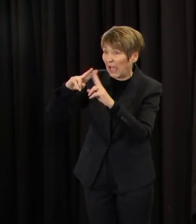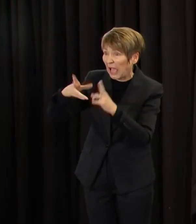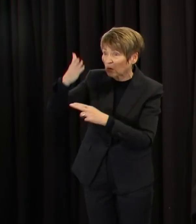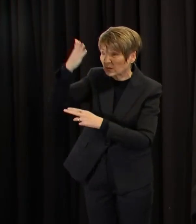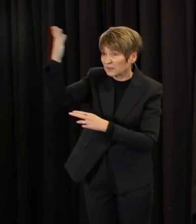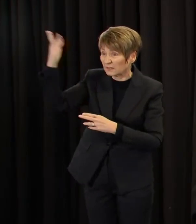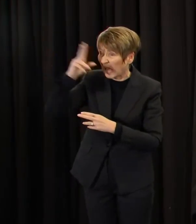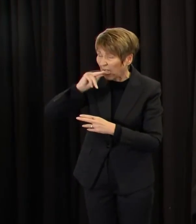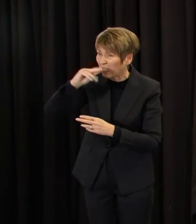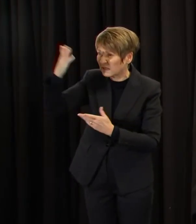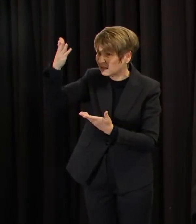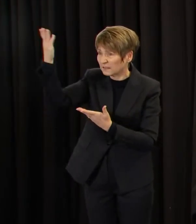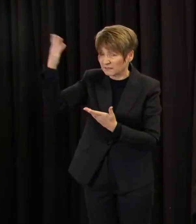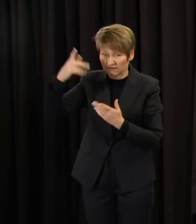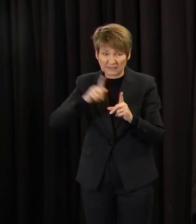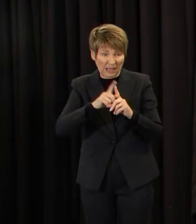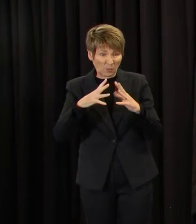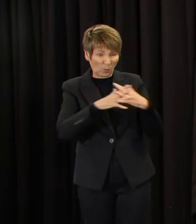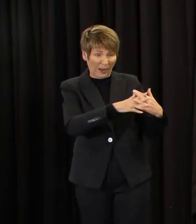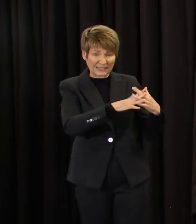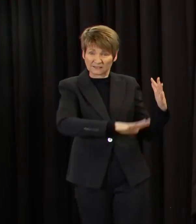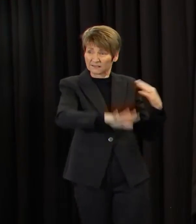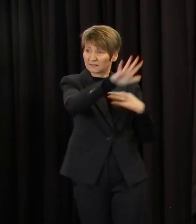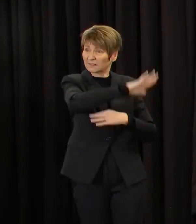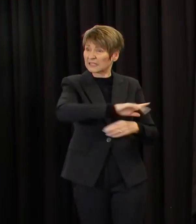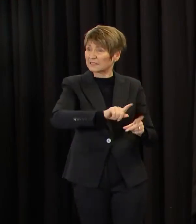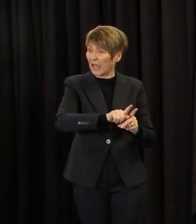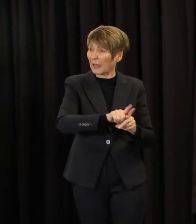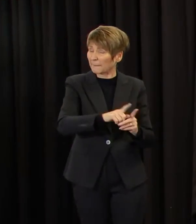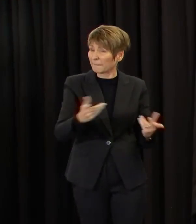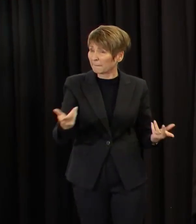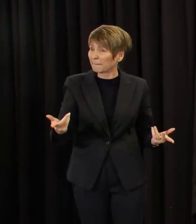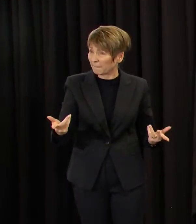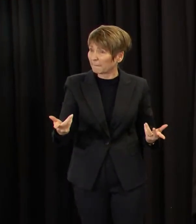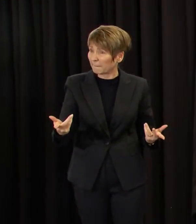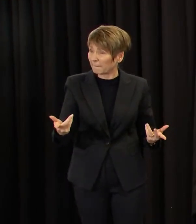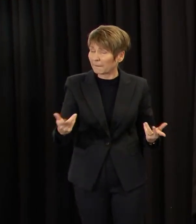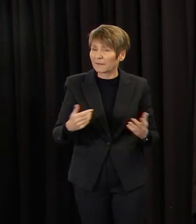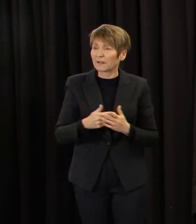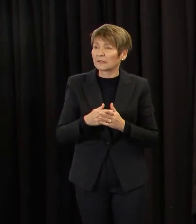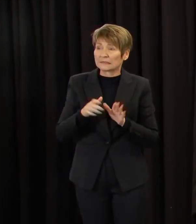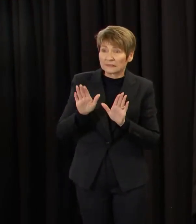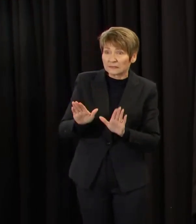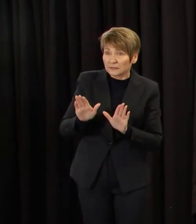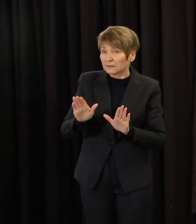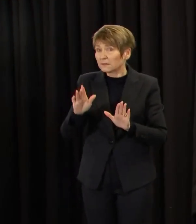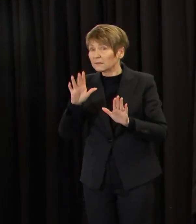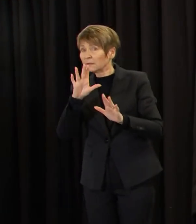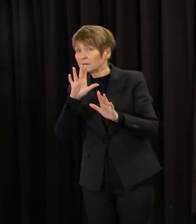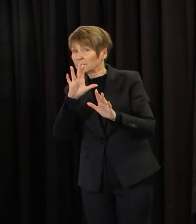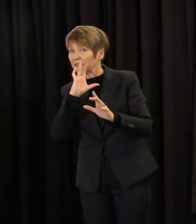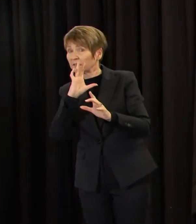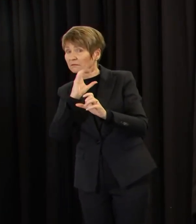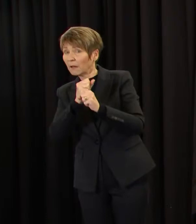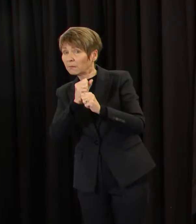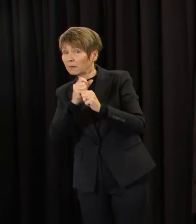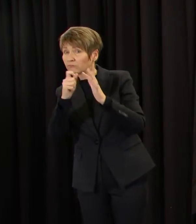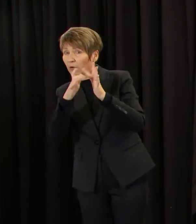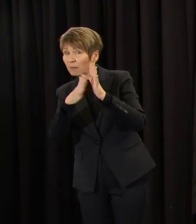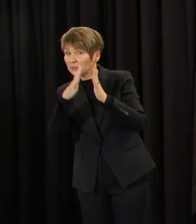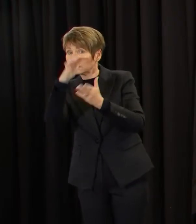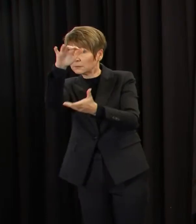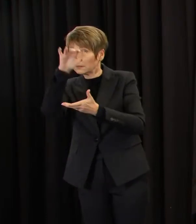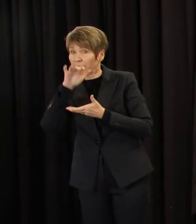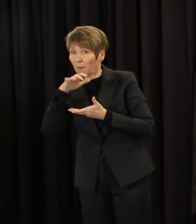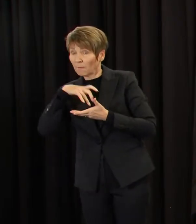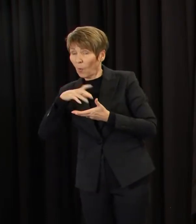expect to see over the coming days, over the coming weeks, if we continue to see, if the doses keep arriving, those numbers will balance out pretty